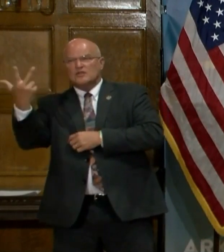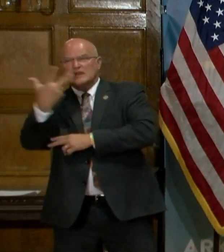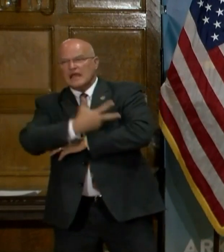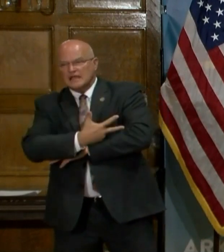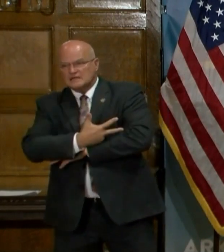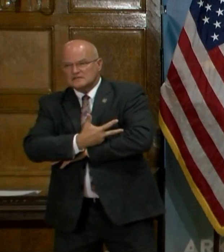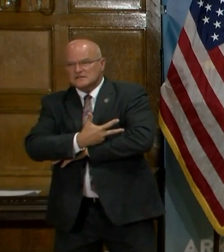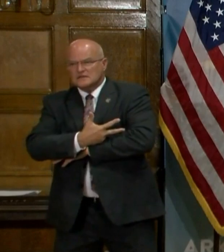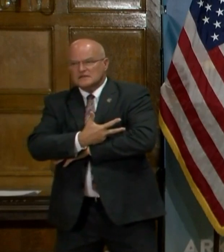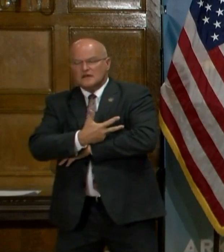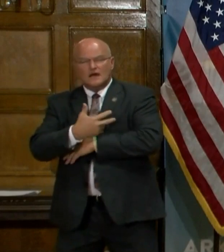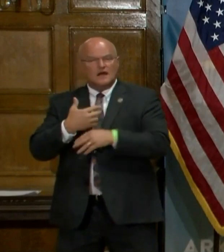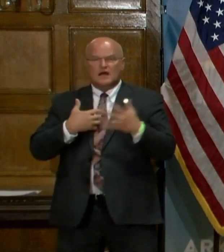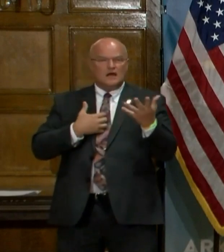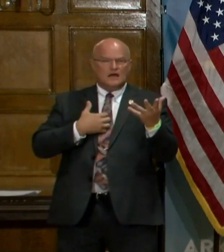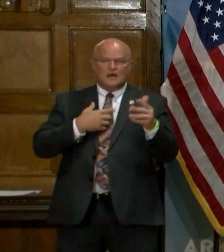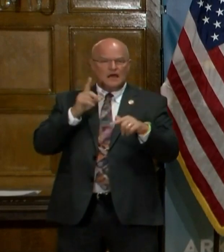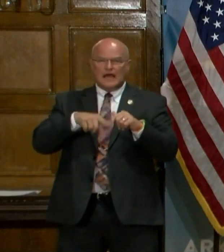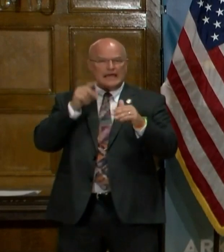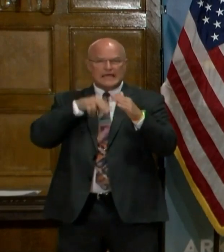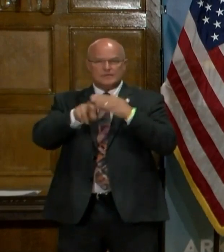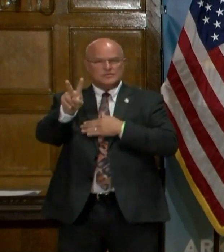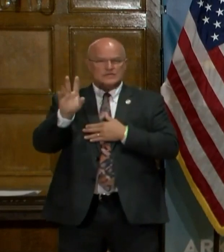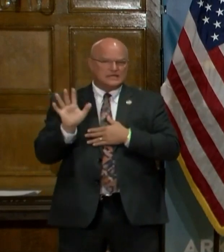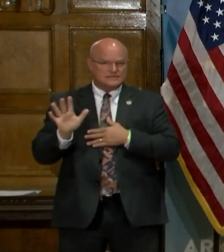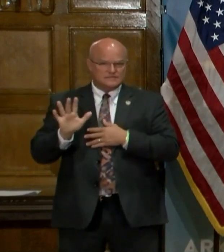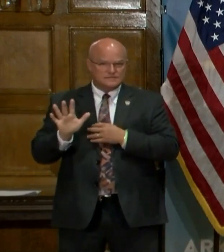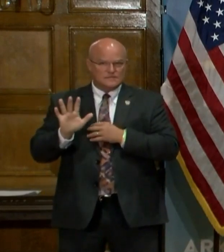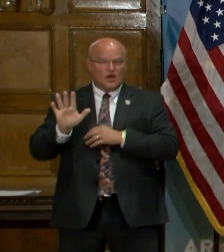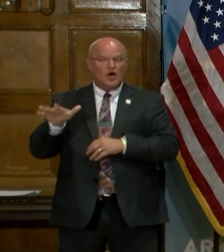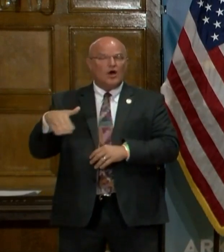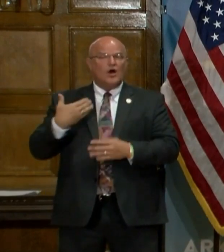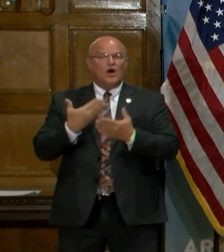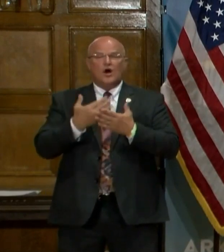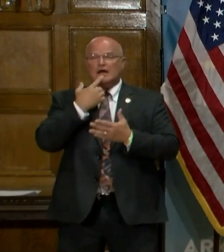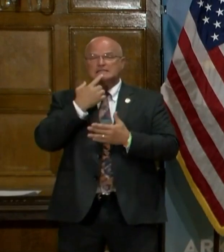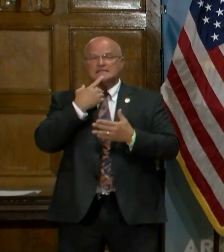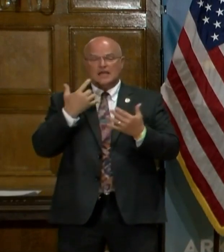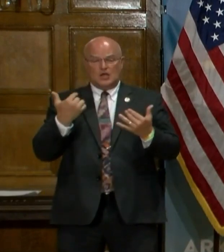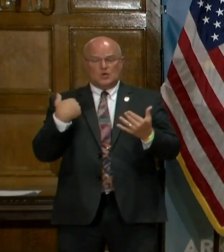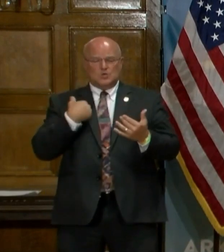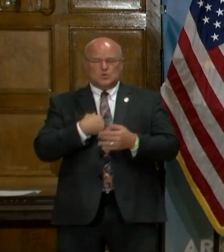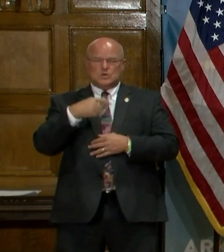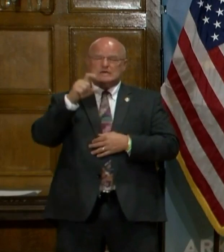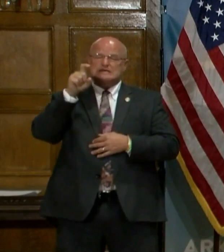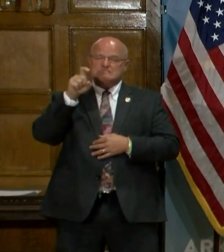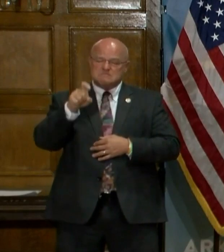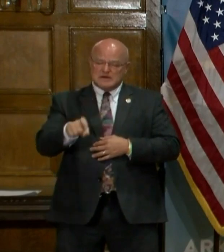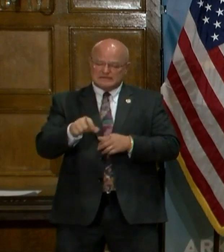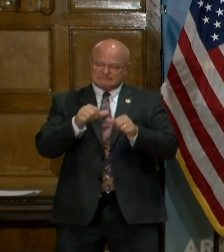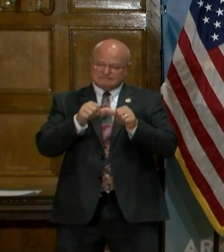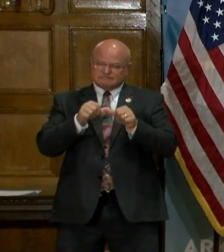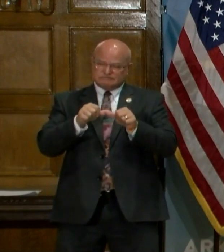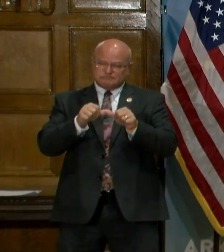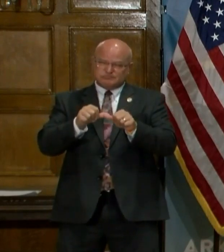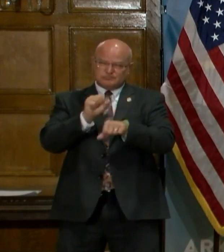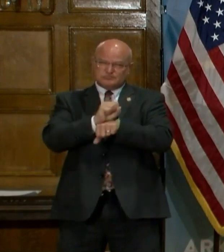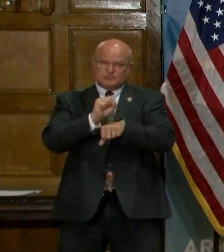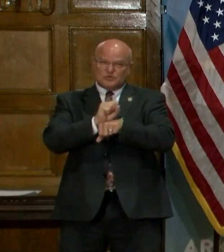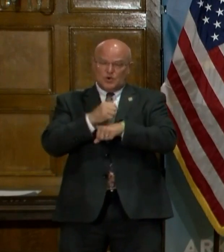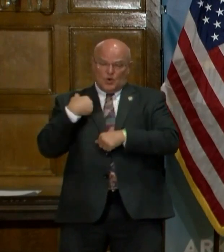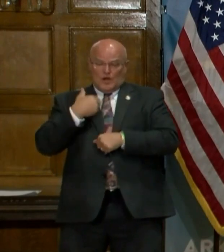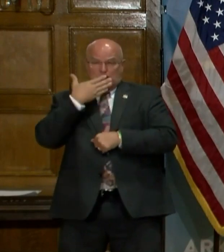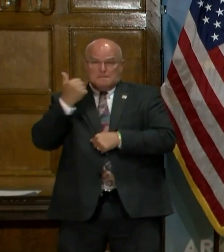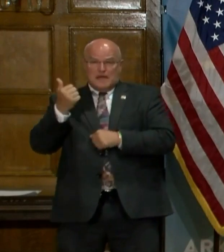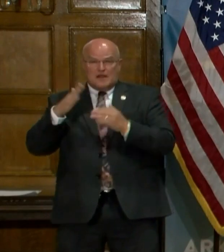now? I can't tell you where we're going to be. All I can tell you is we've got to stick with this. We're in better